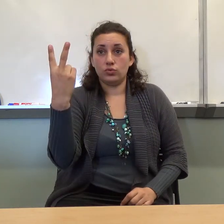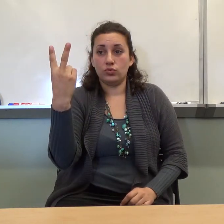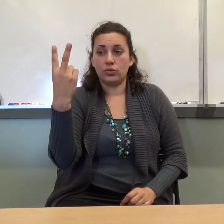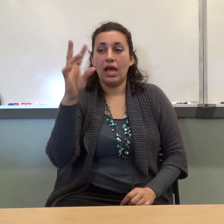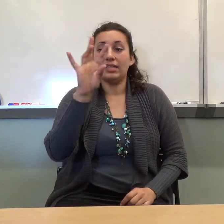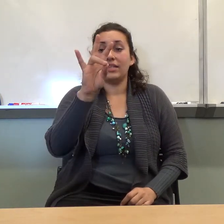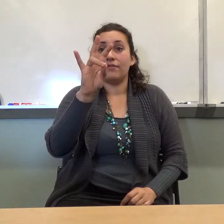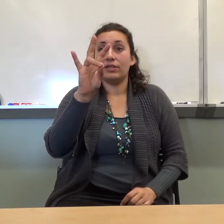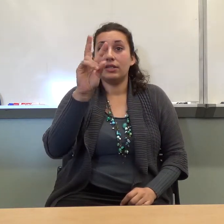notation.